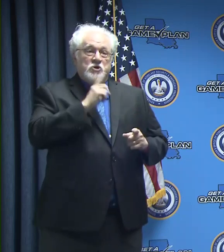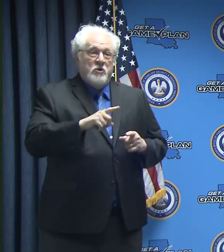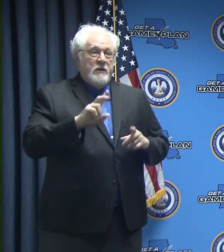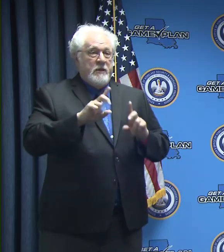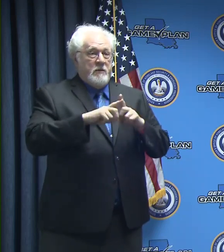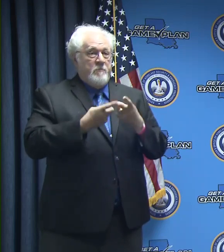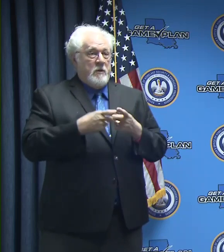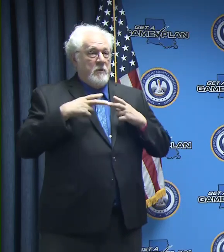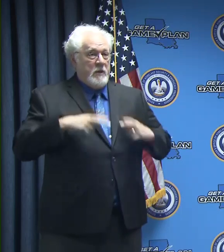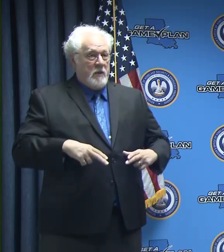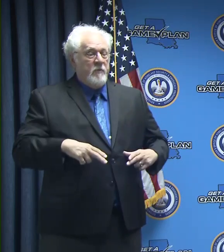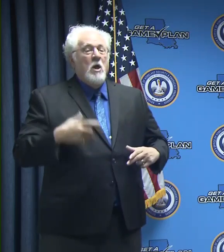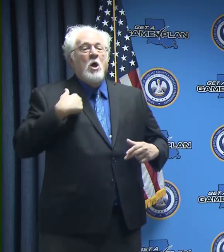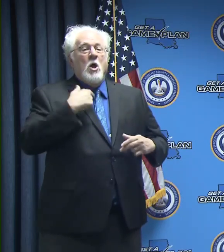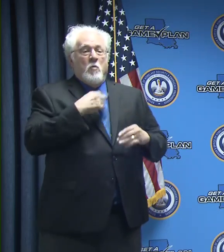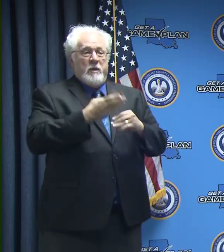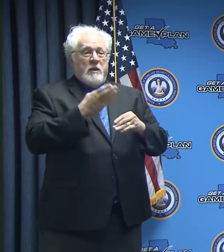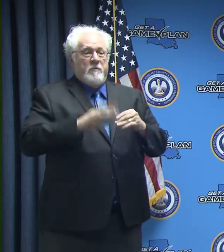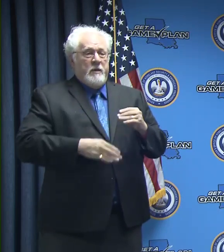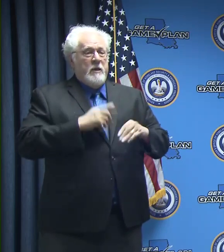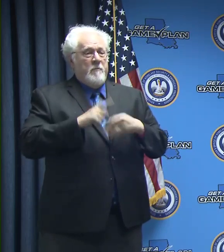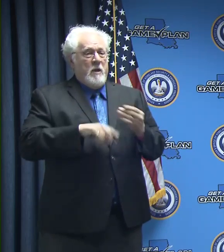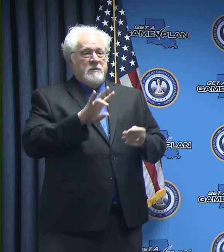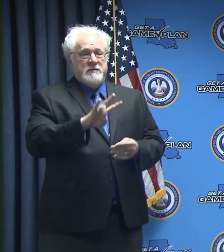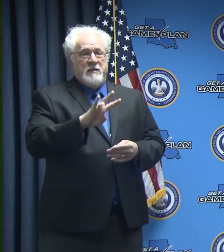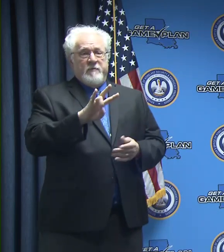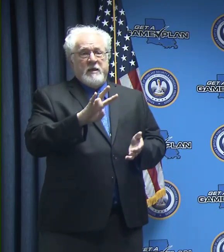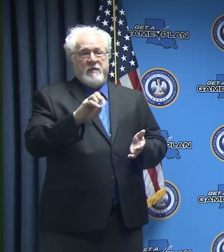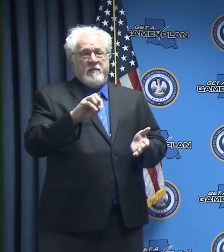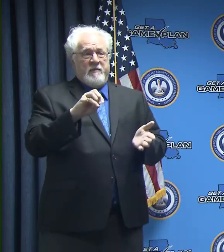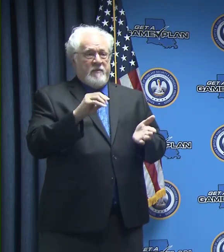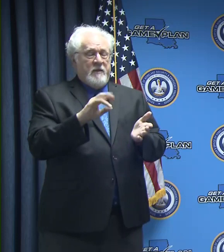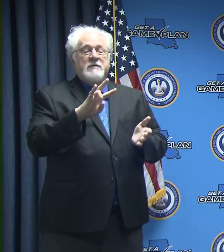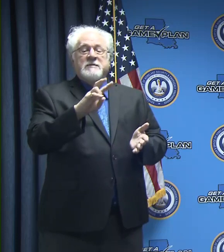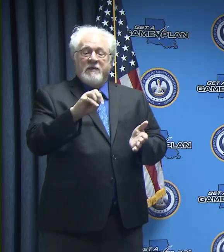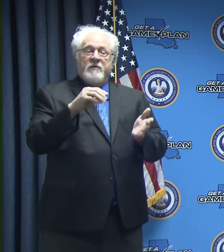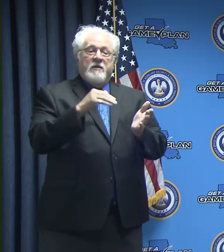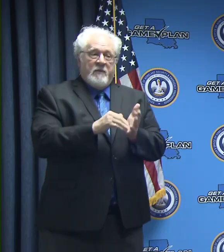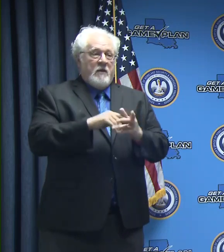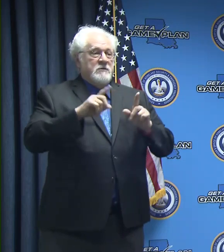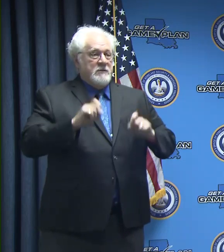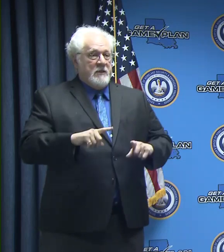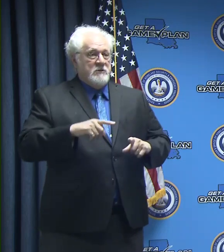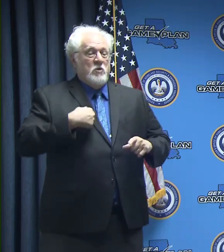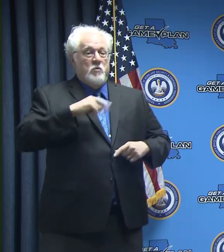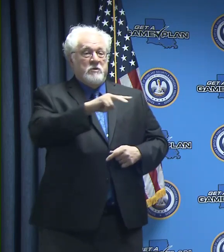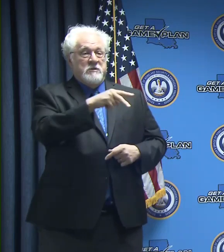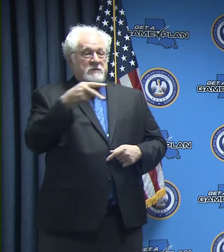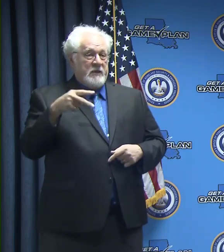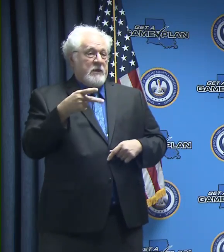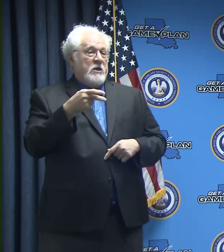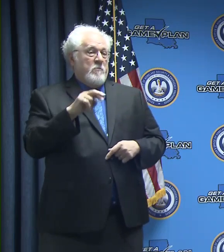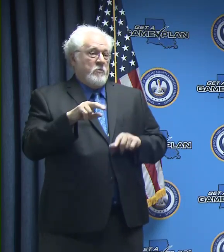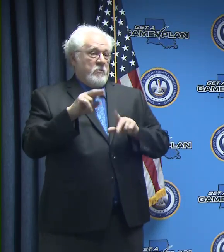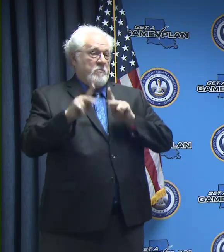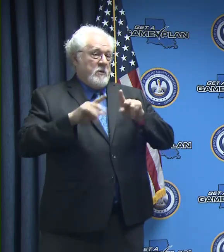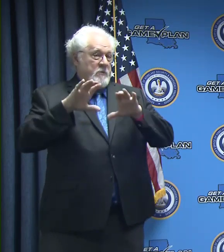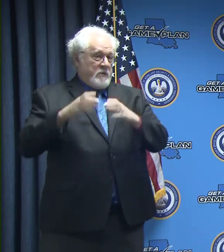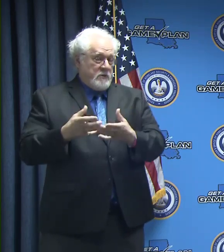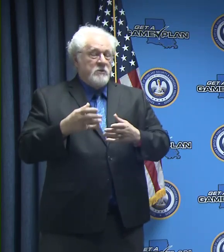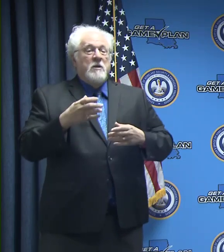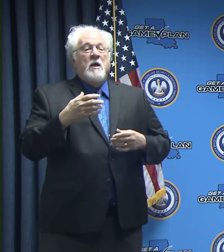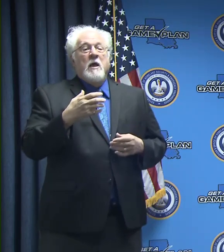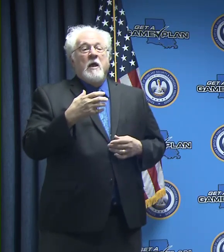Department of Health. We've completed now just shy of 70,000 tests, number 2 in the nation per capita. And